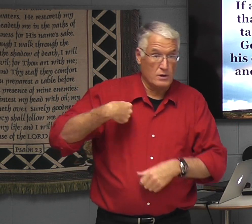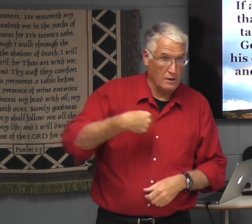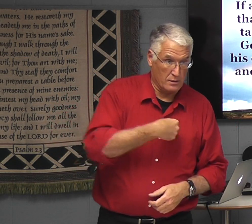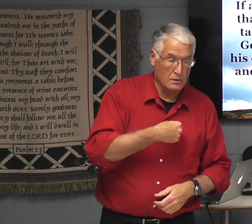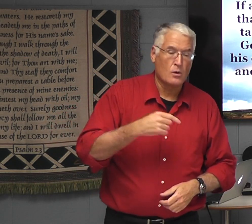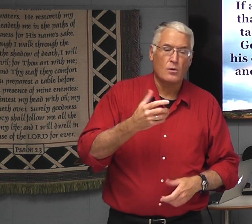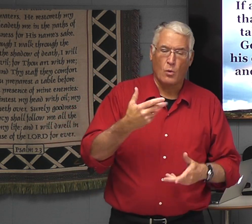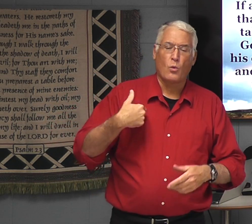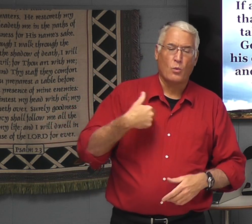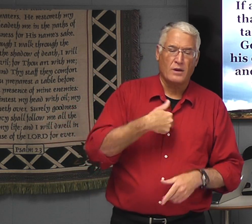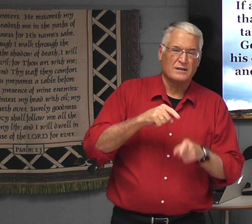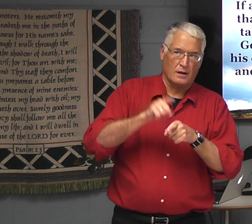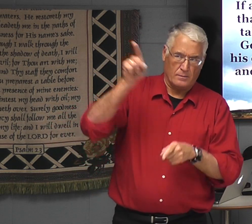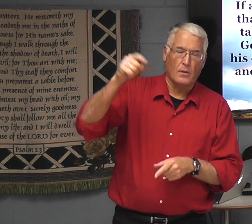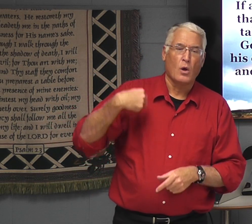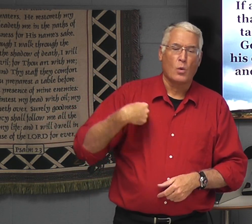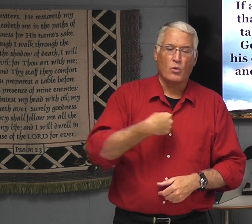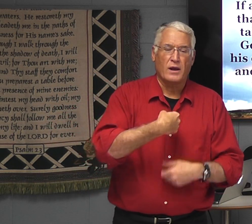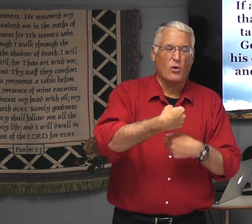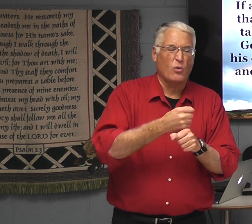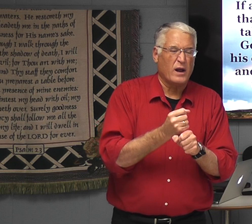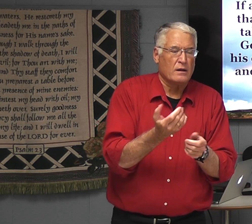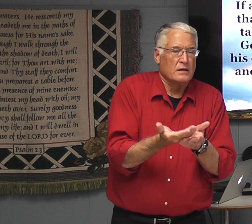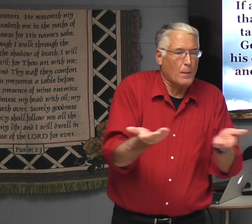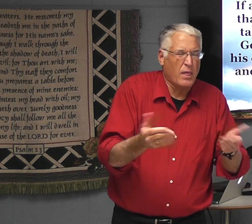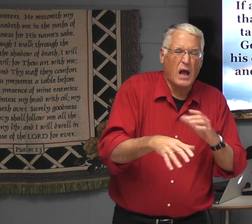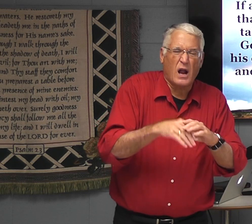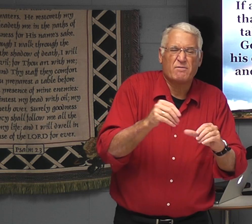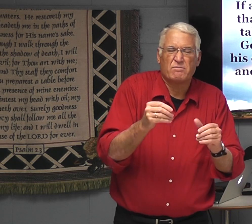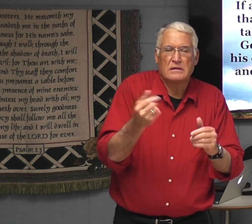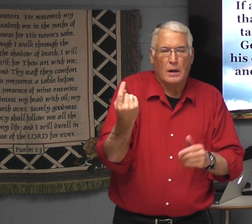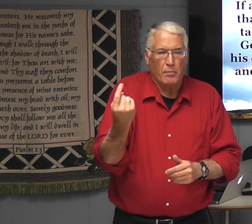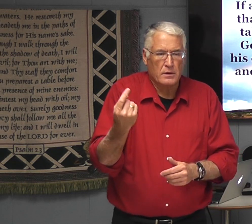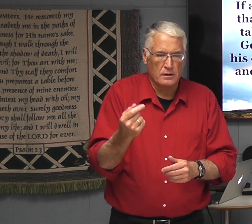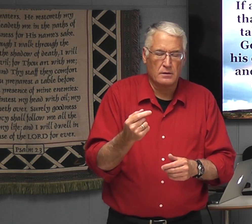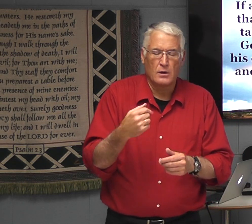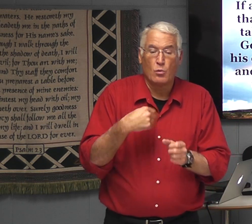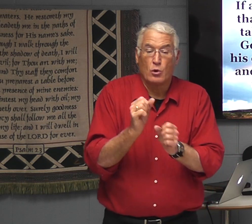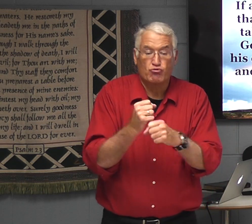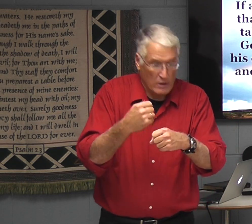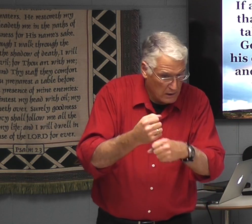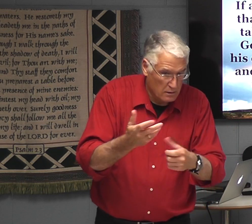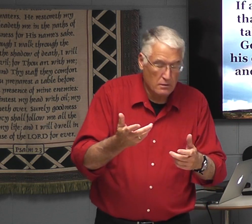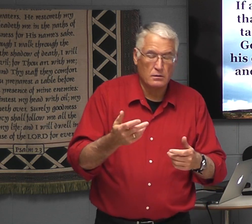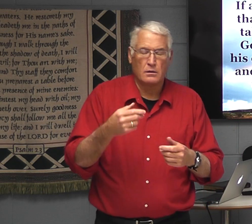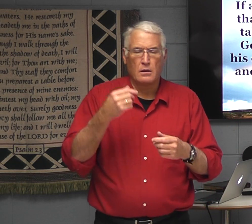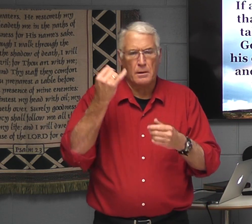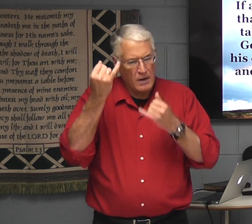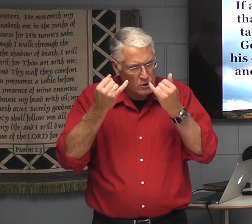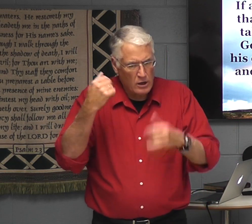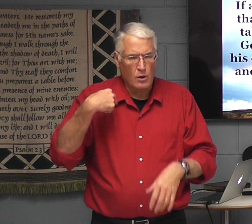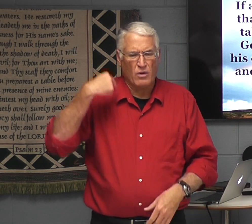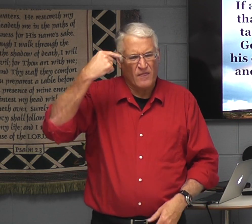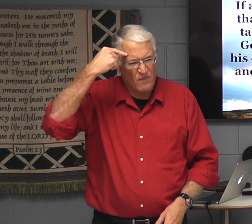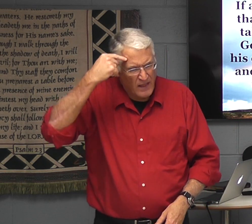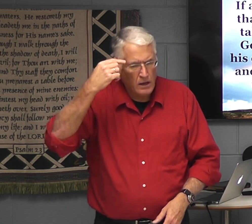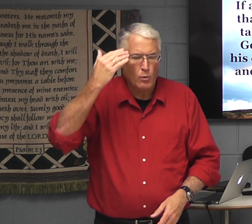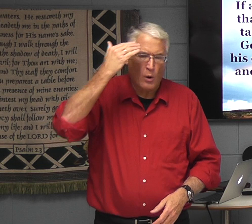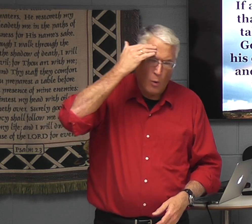right, God created us. He created something out of nothing. We